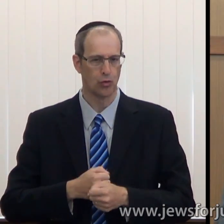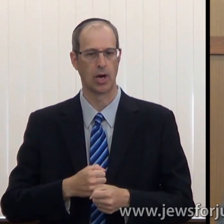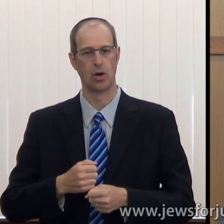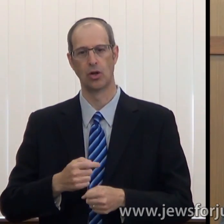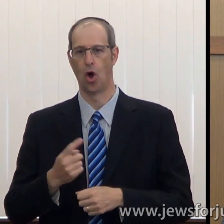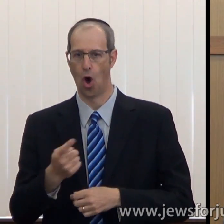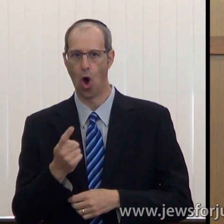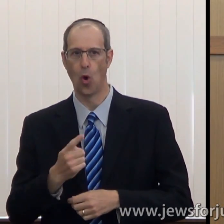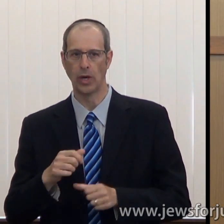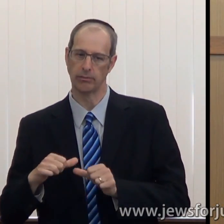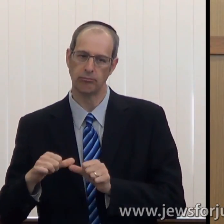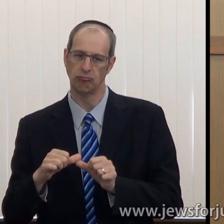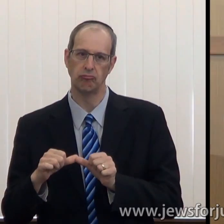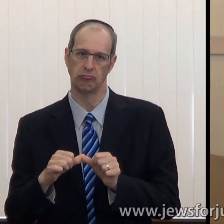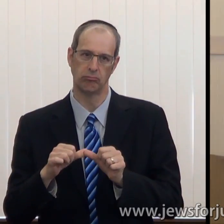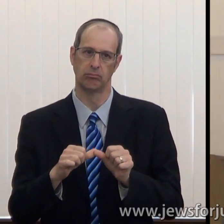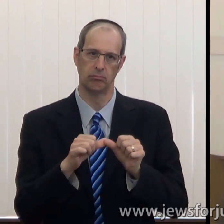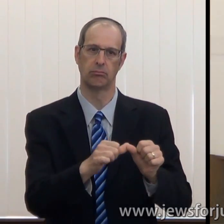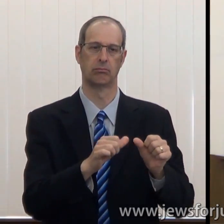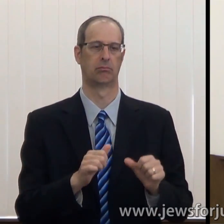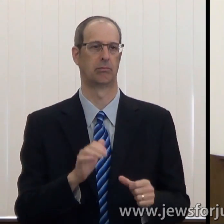on.